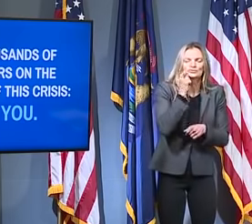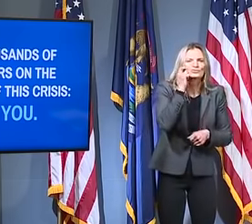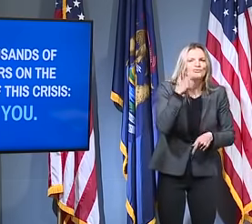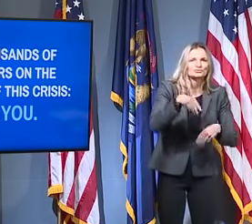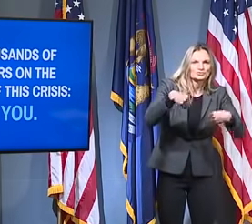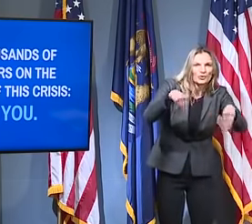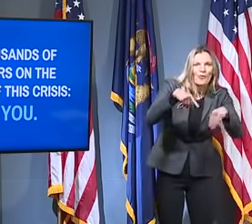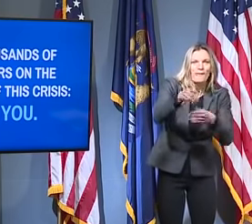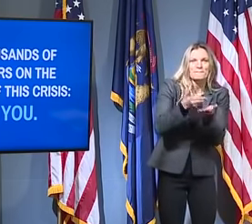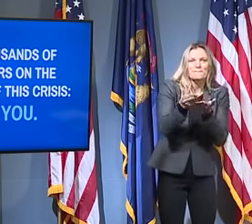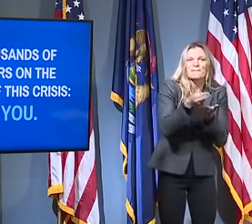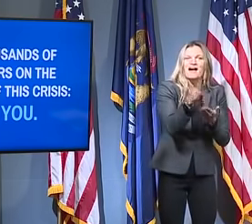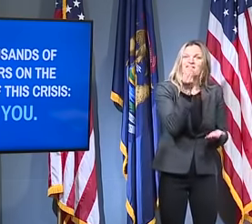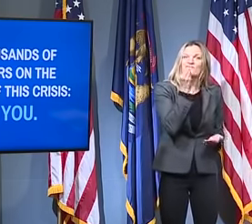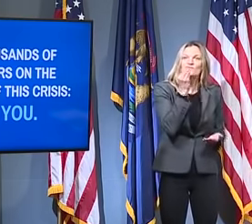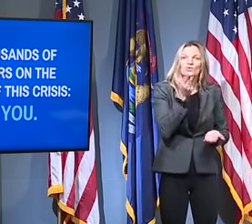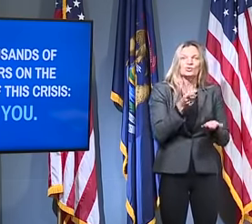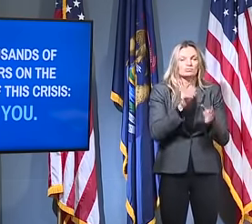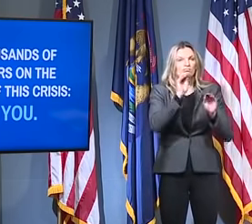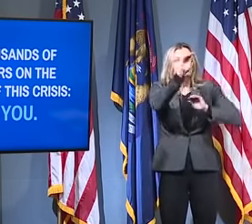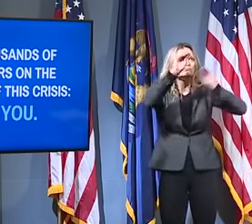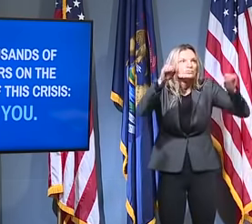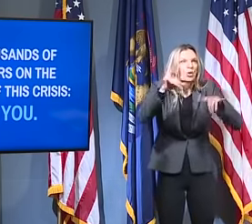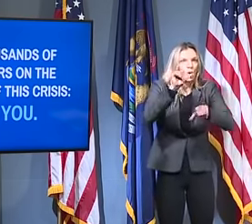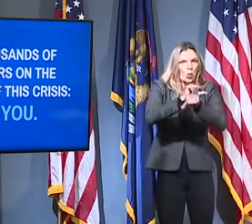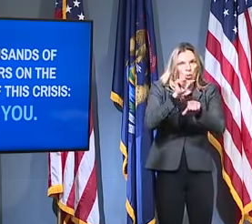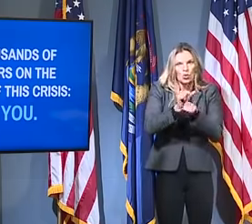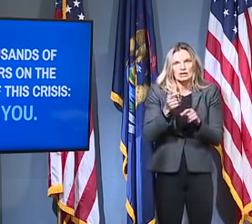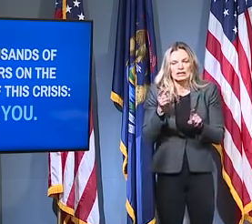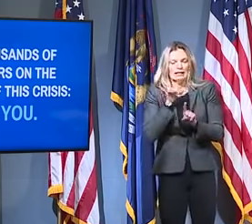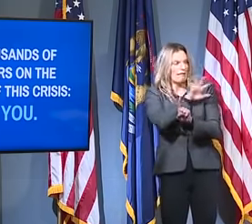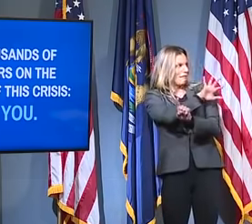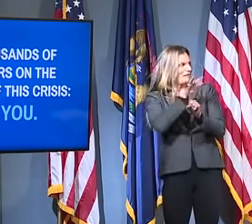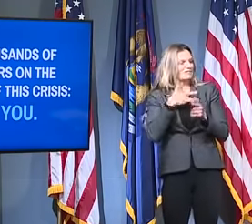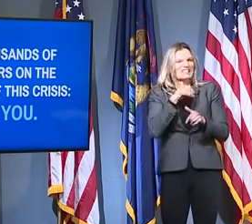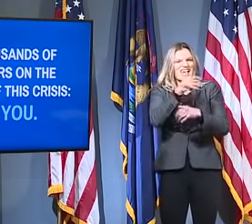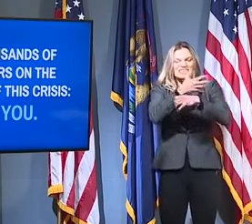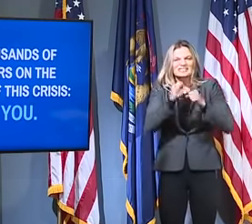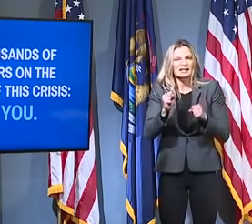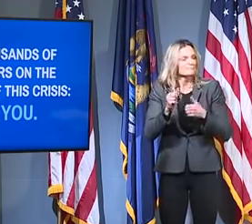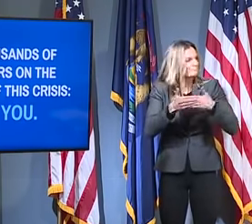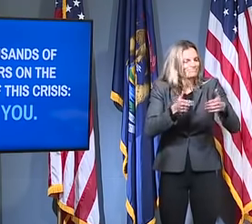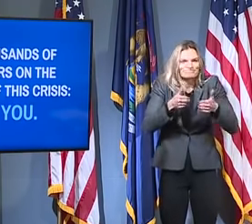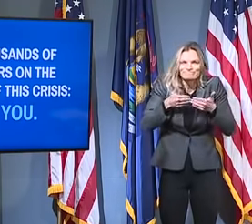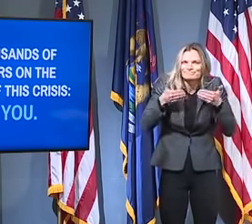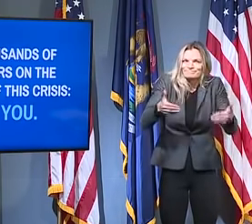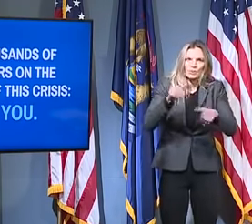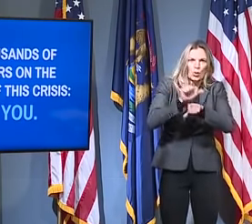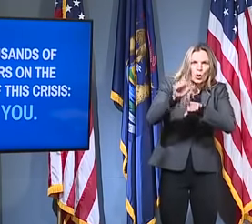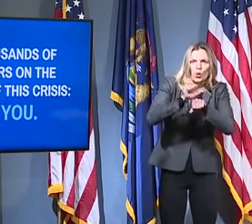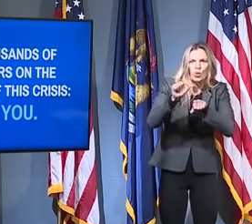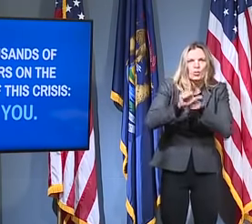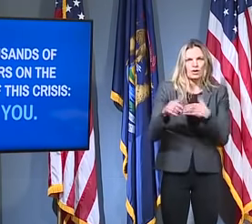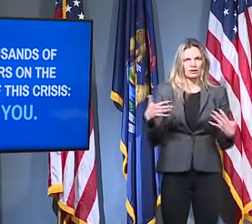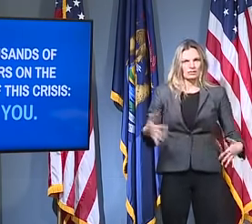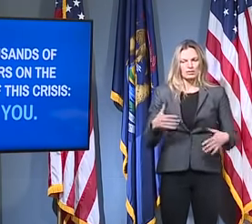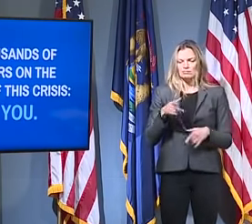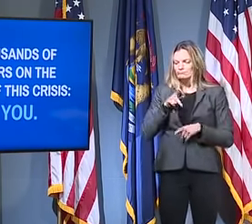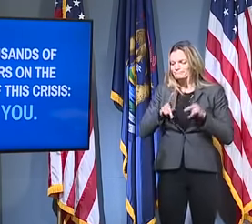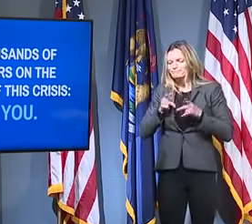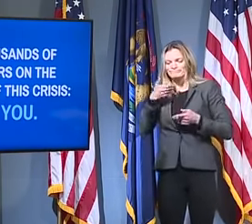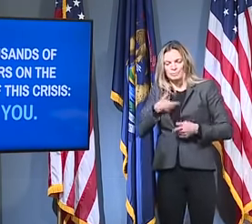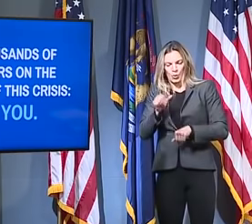buy groceries safely. Child care workers who've been instrumental in helping our frontline workers save lives every